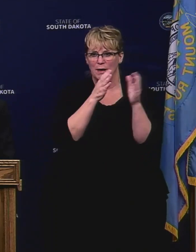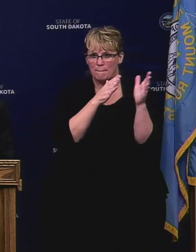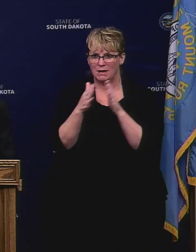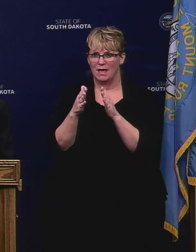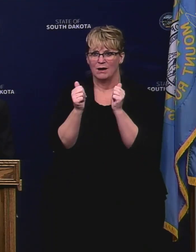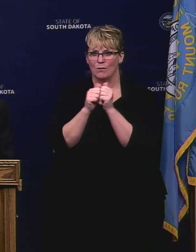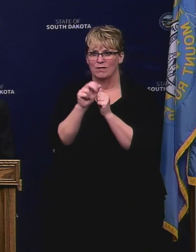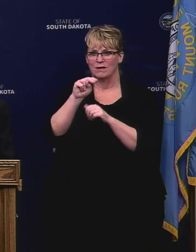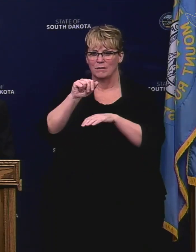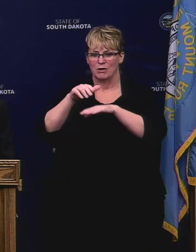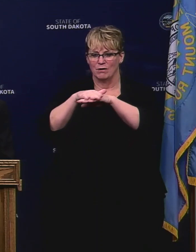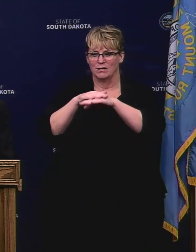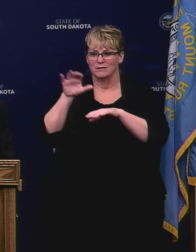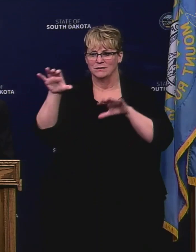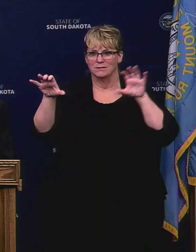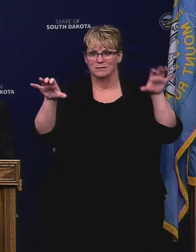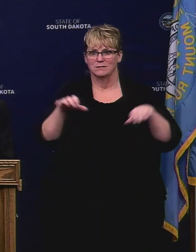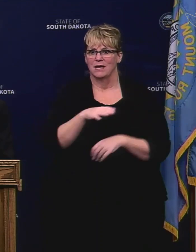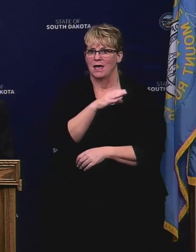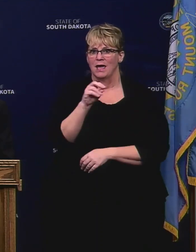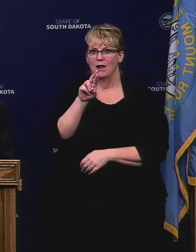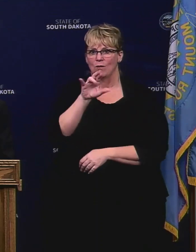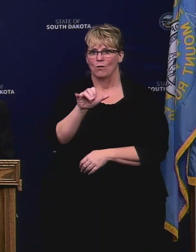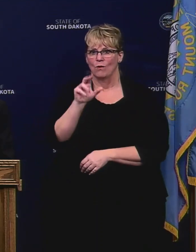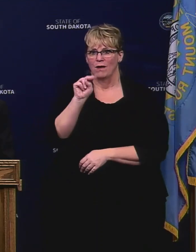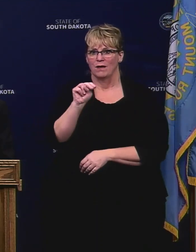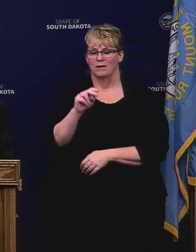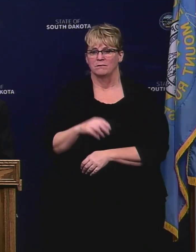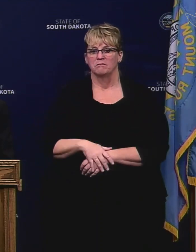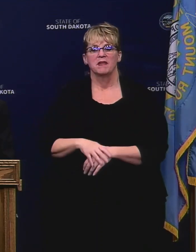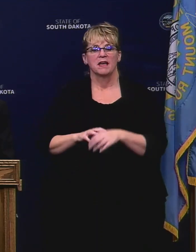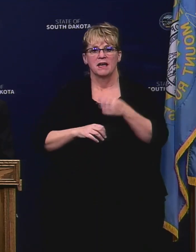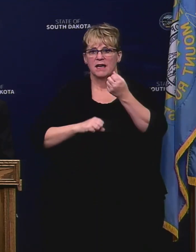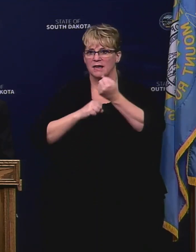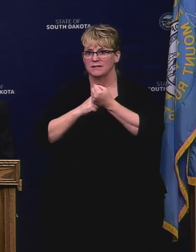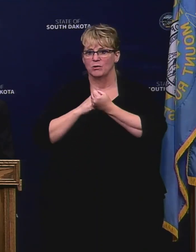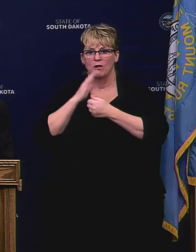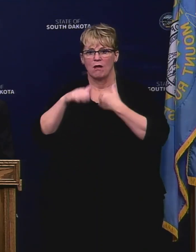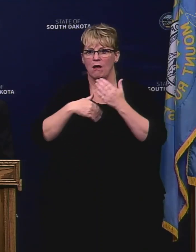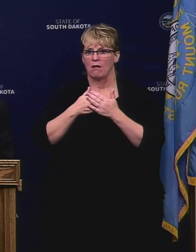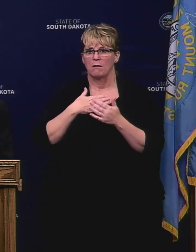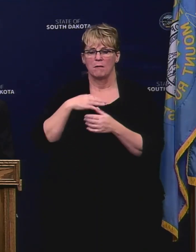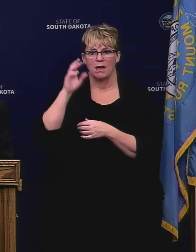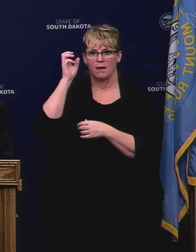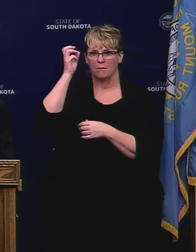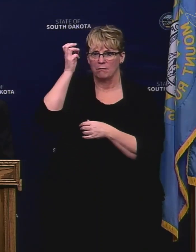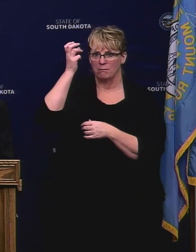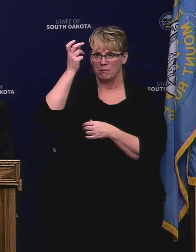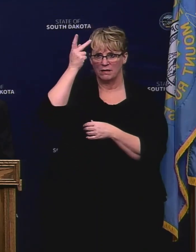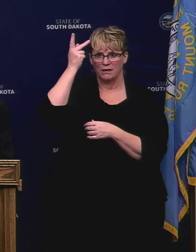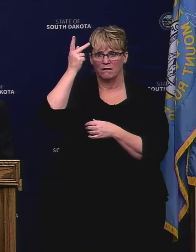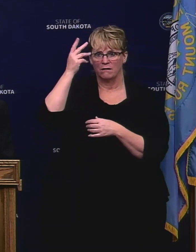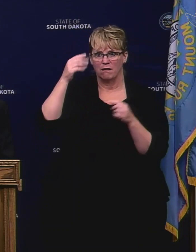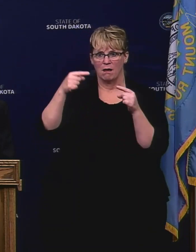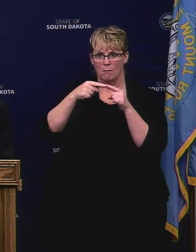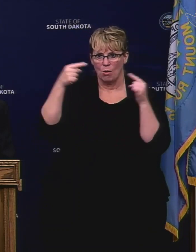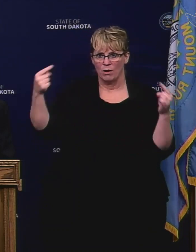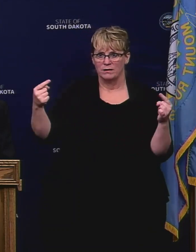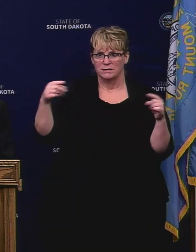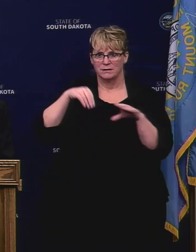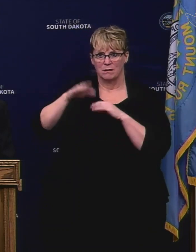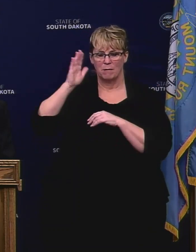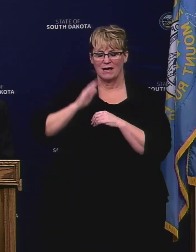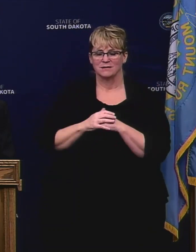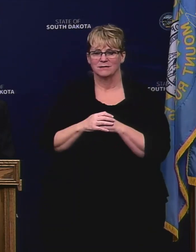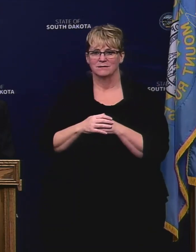plan. And Ryan has supported all my political opponents against me in the past, and that's what's so